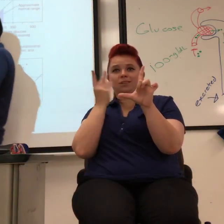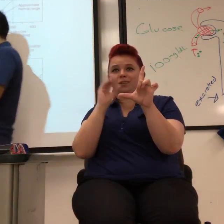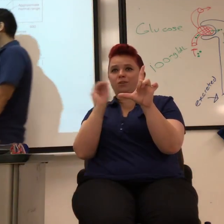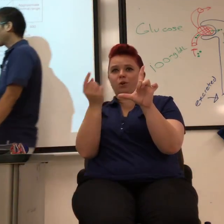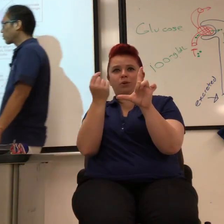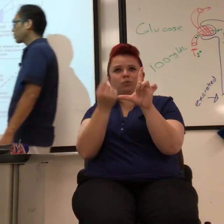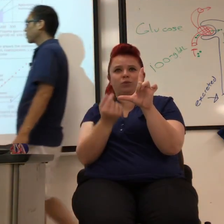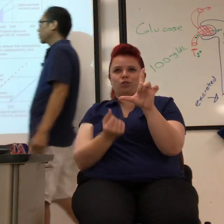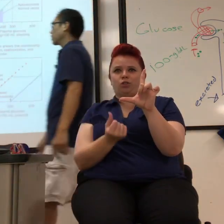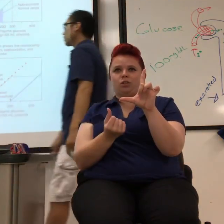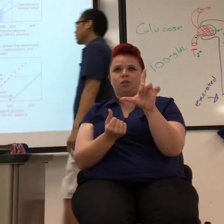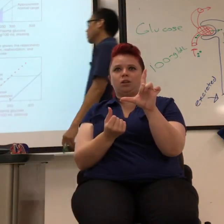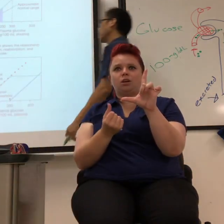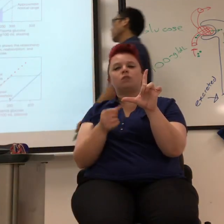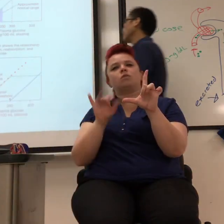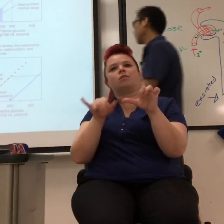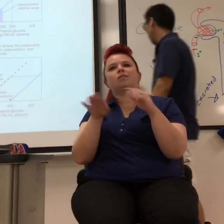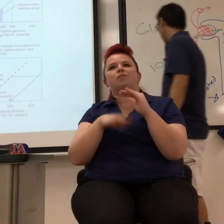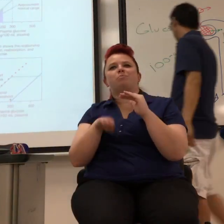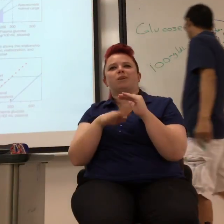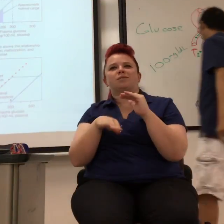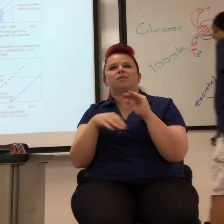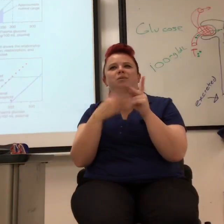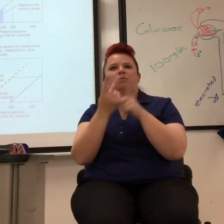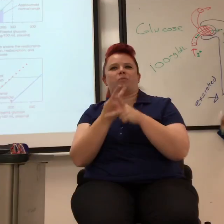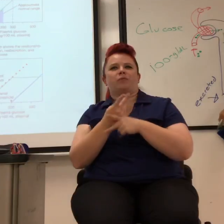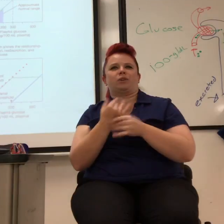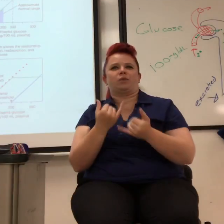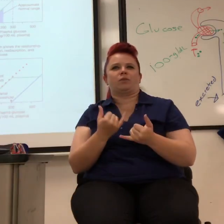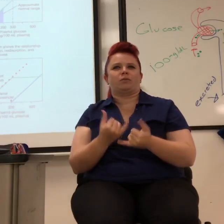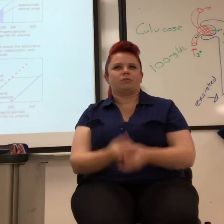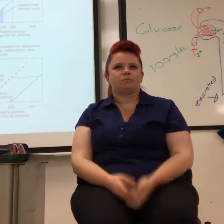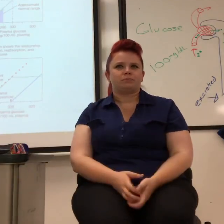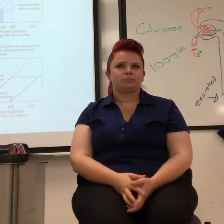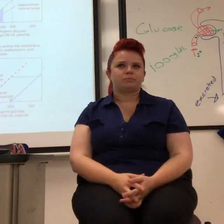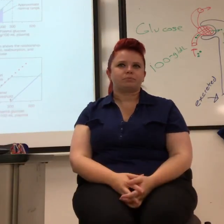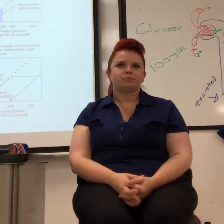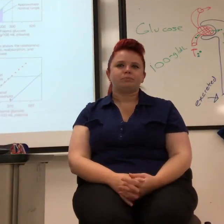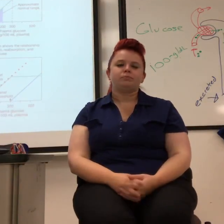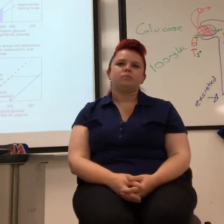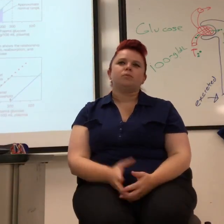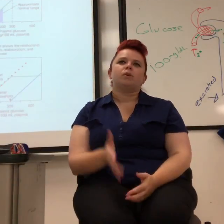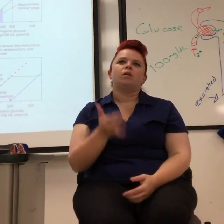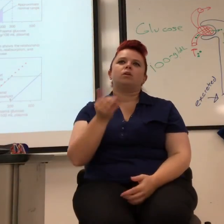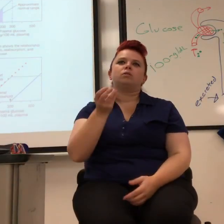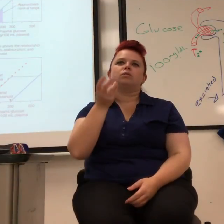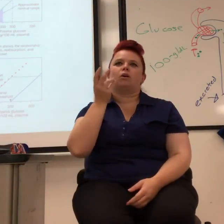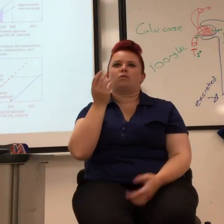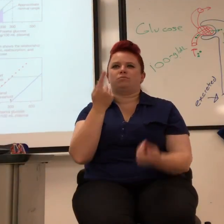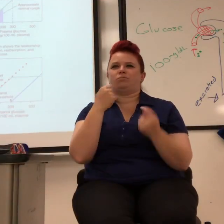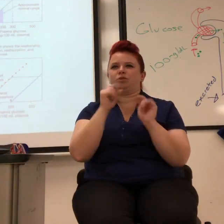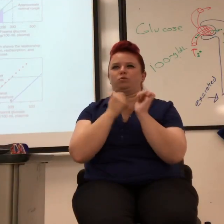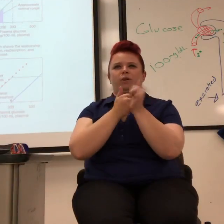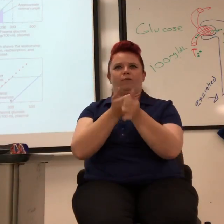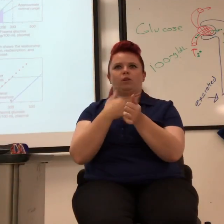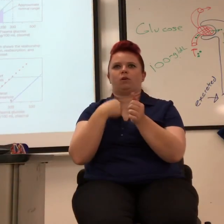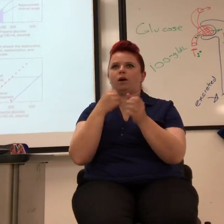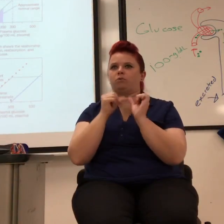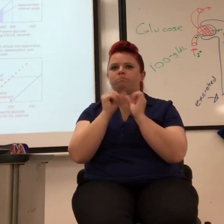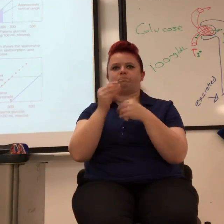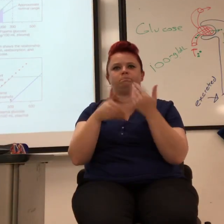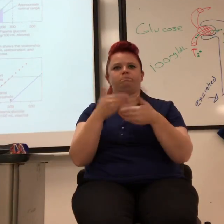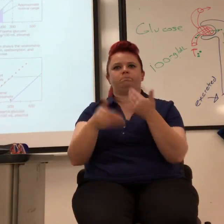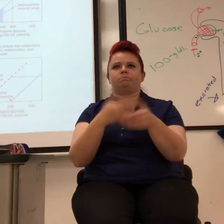Okay, so that's basically what we're doing here. So see if you can follow me. I'll just keep going and see if